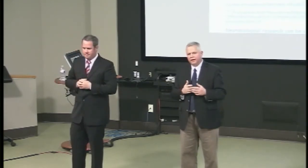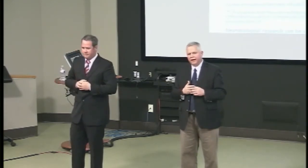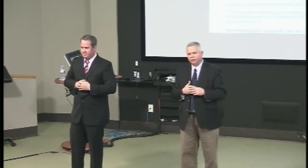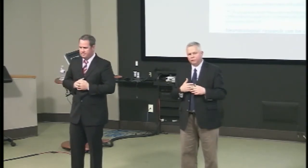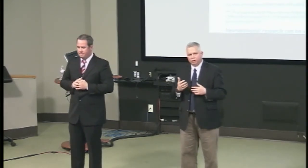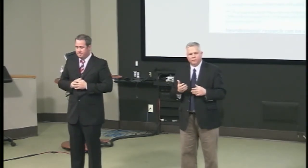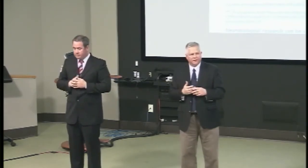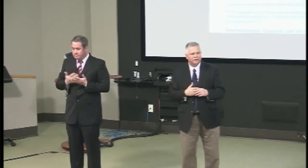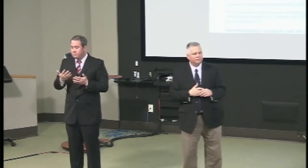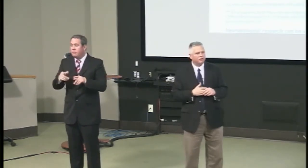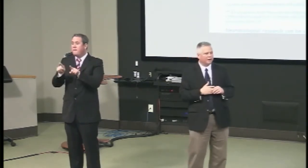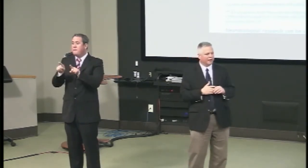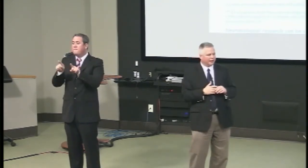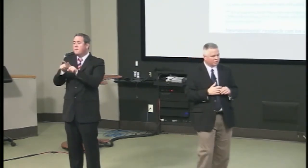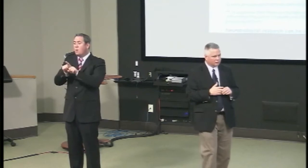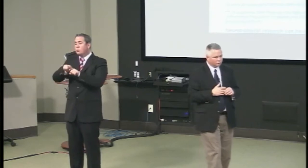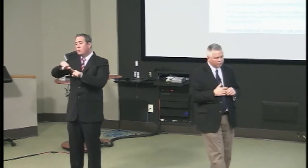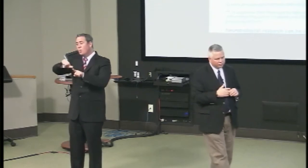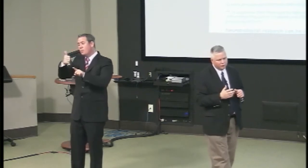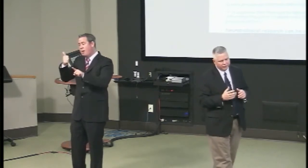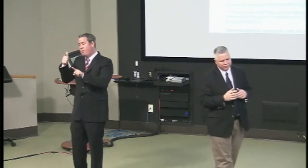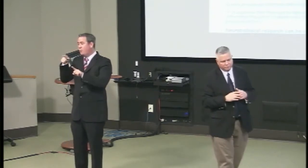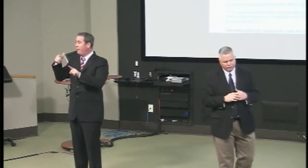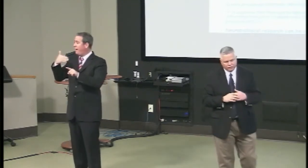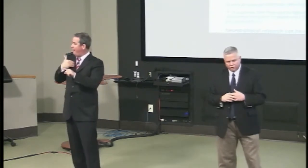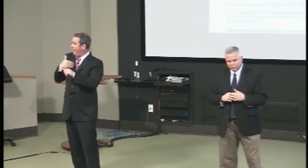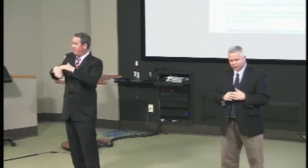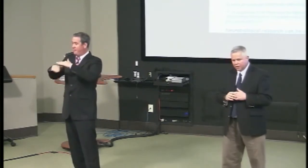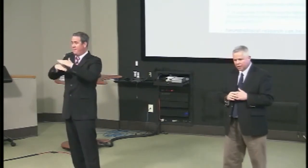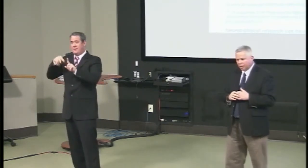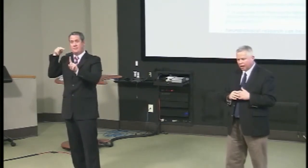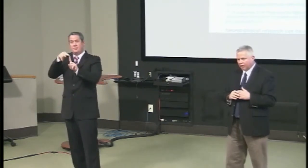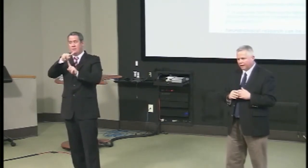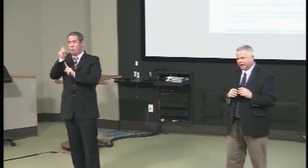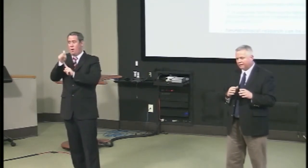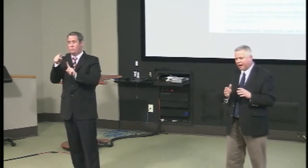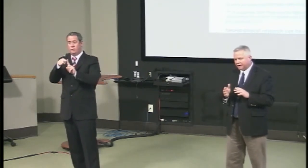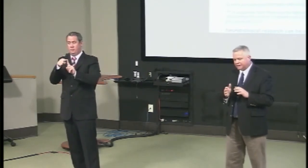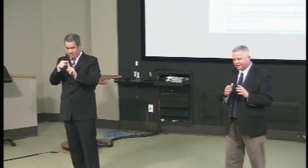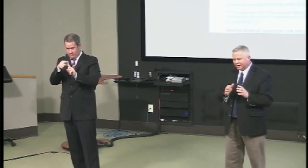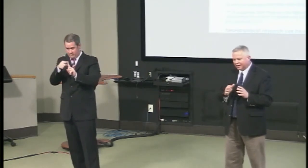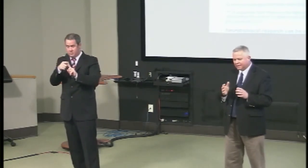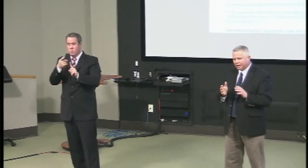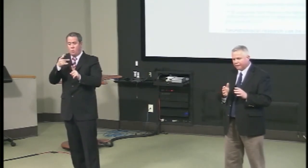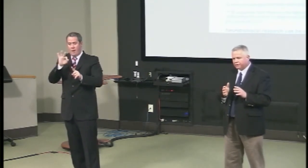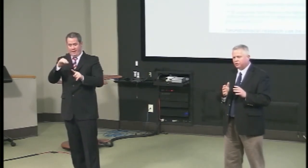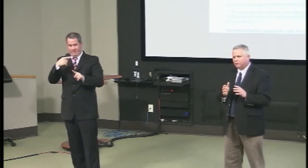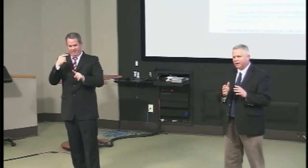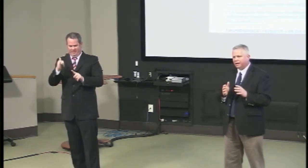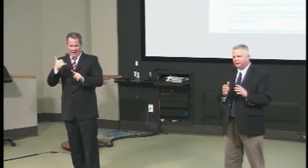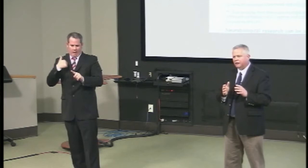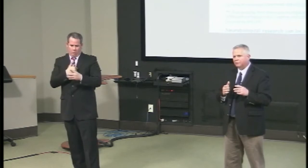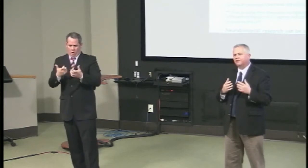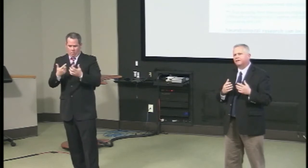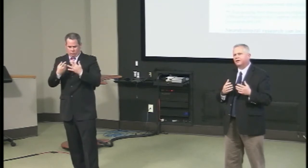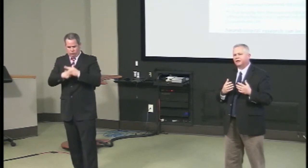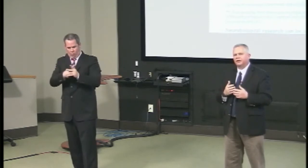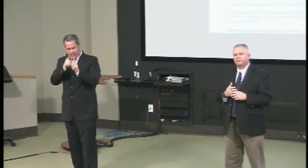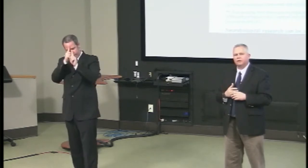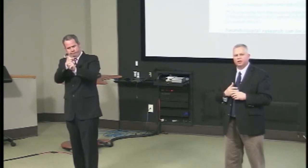question that, or a more basic view that we're starting to pursue that lies in the language domain,